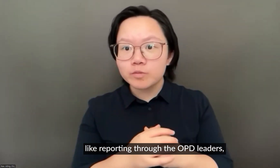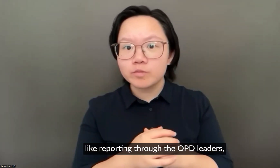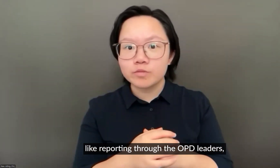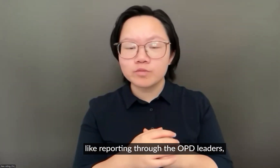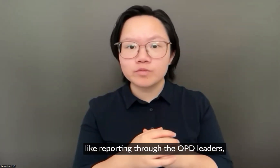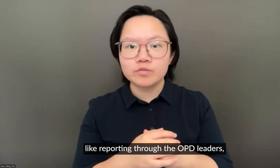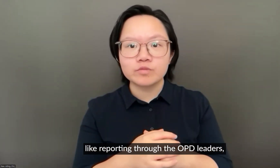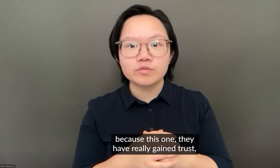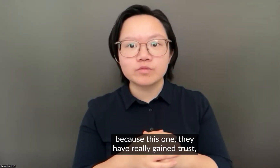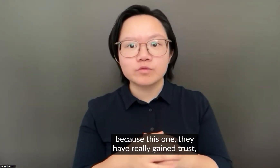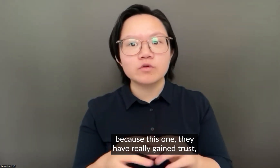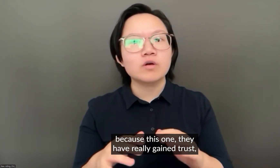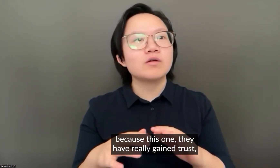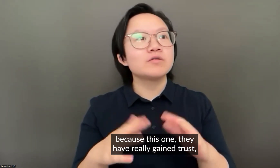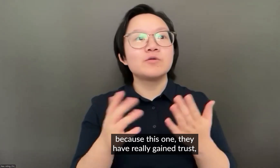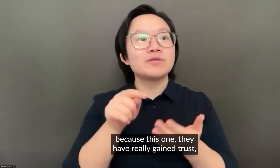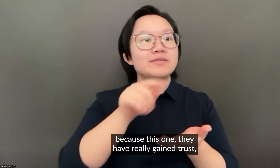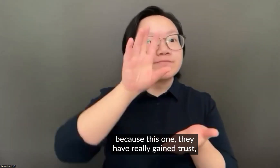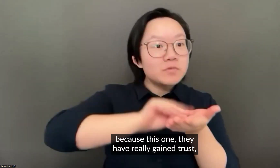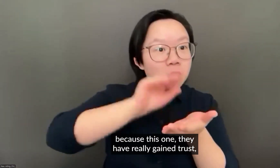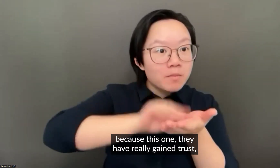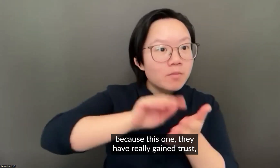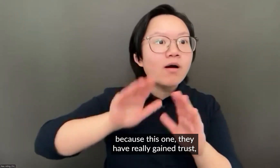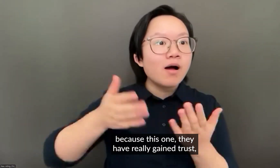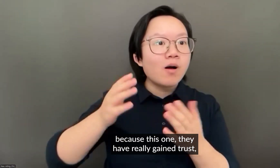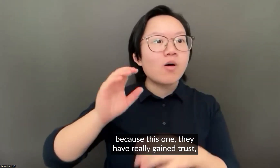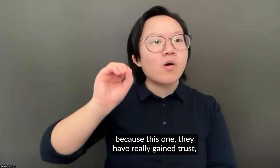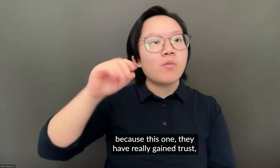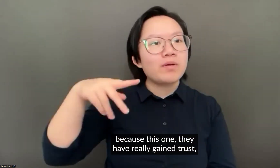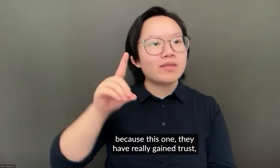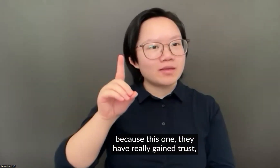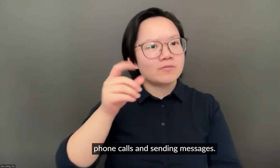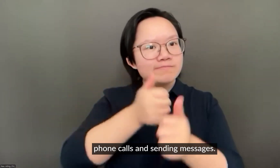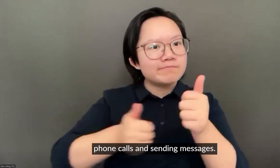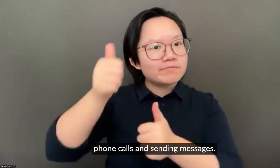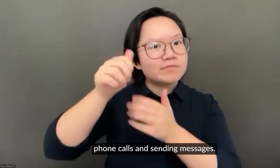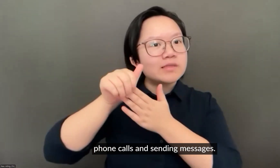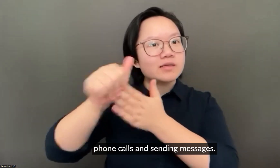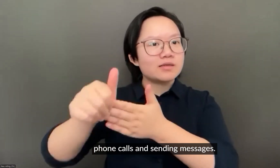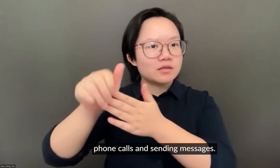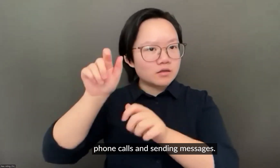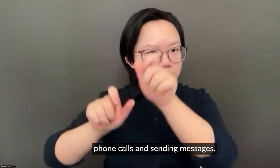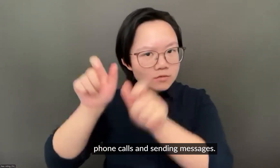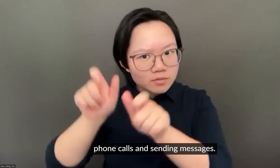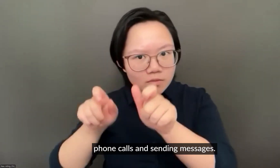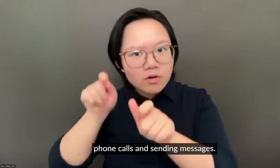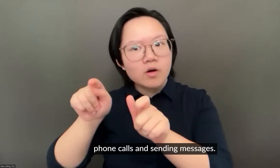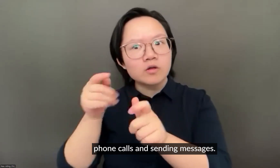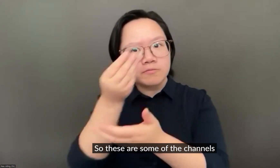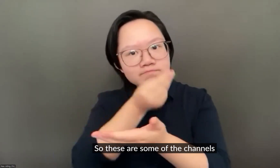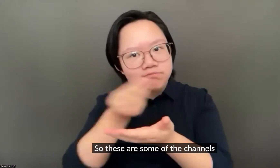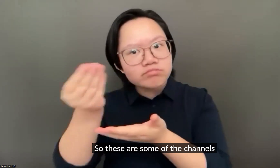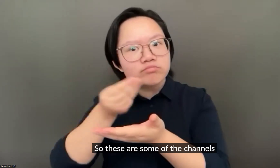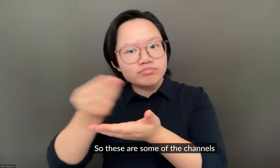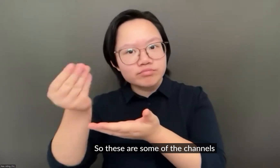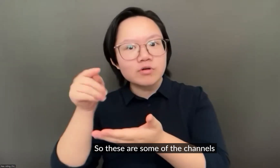the OPD leaders, because this one, they have really gained trust, phone calls, and sending messages.